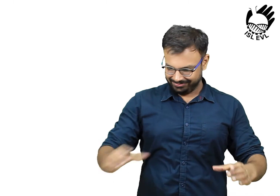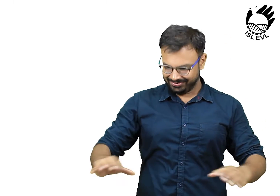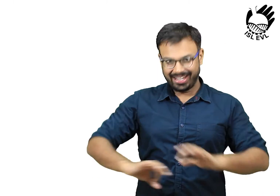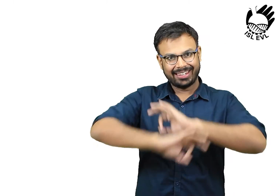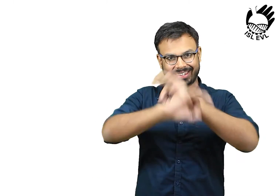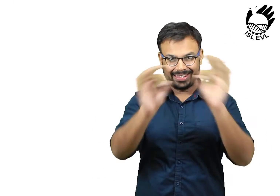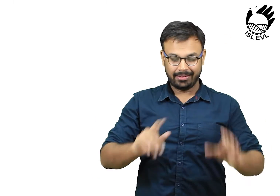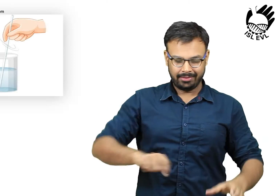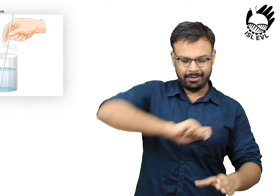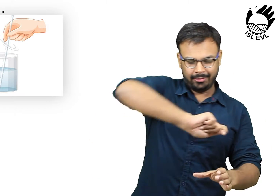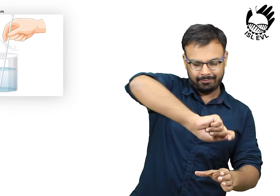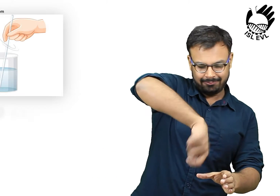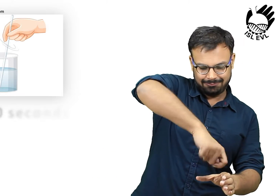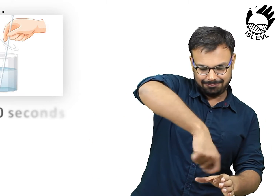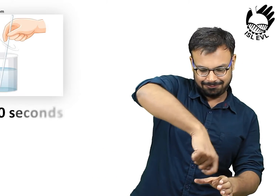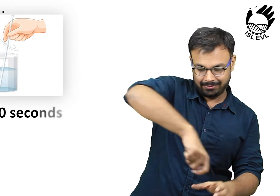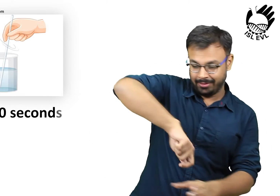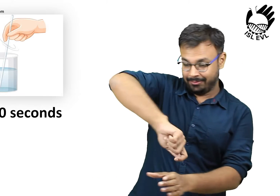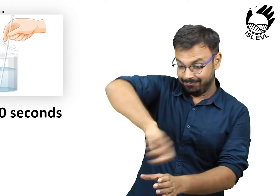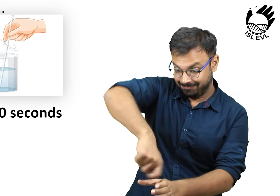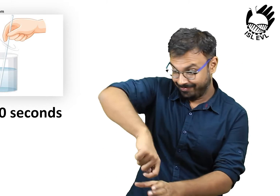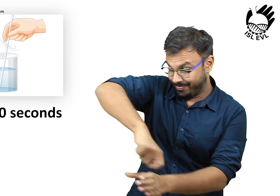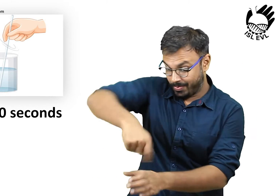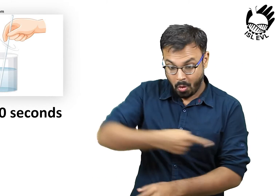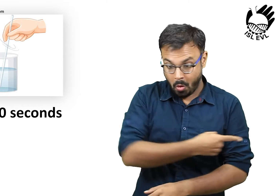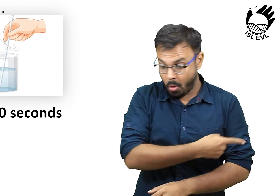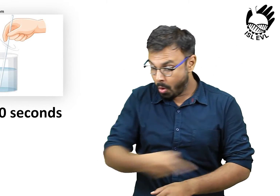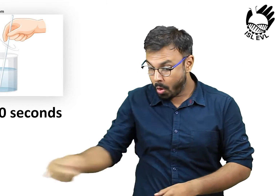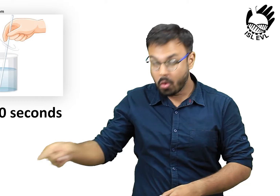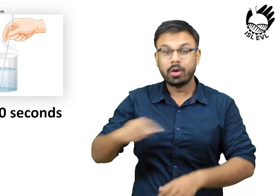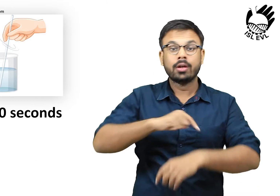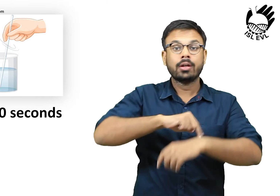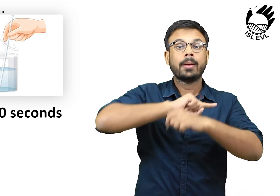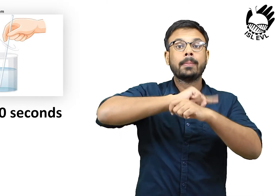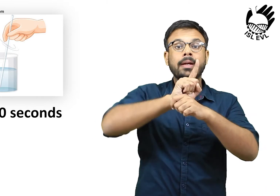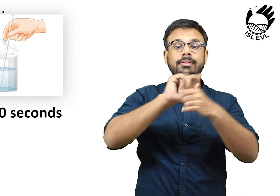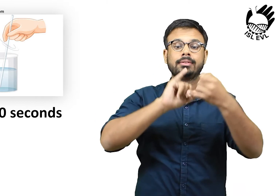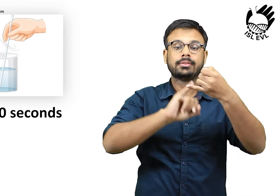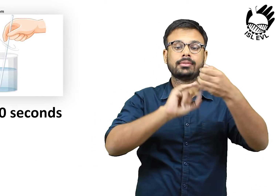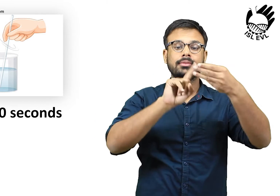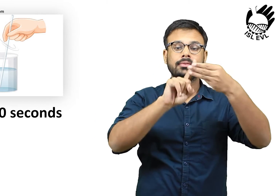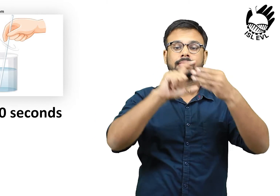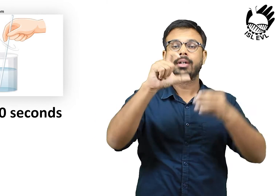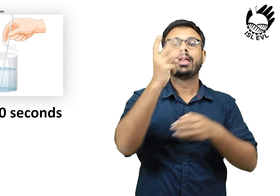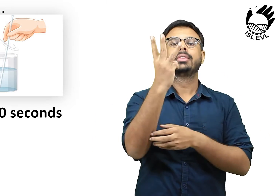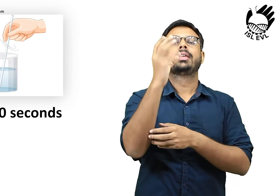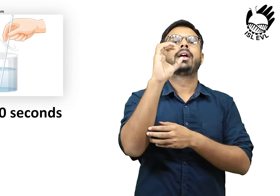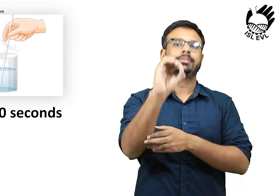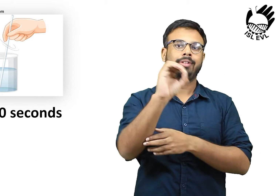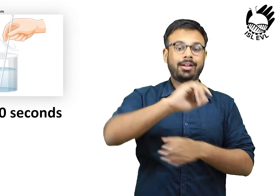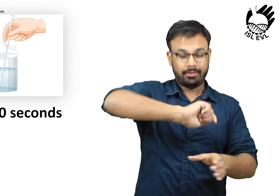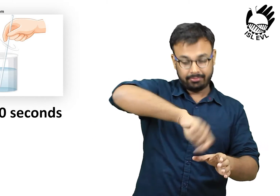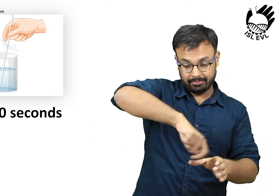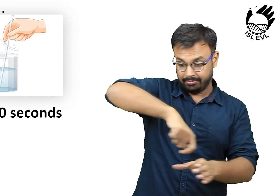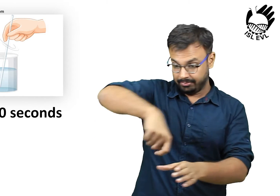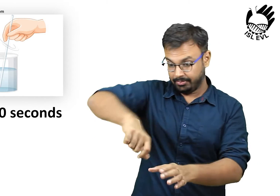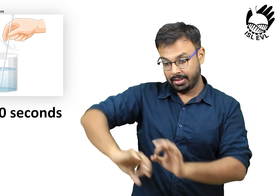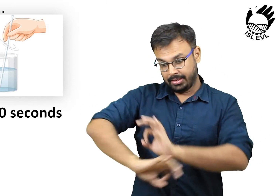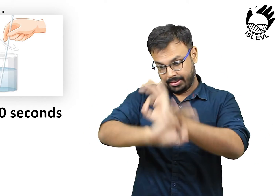Stir the sample for 30 seconds, and if required, add more sample